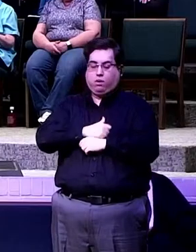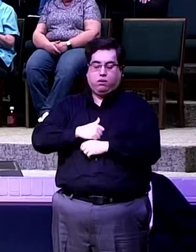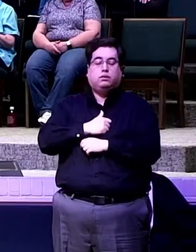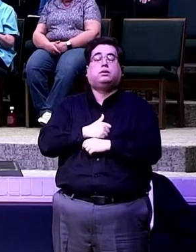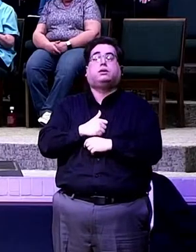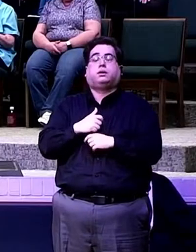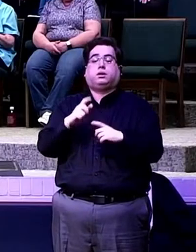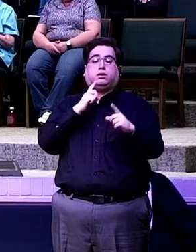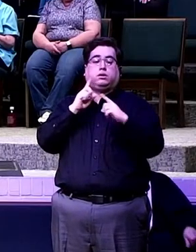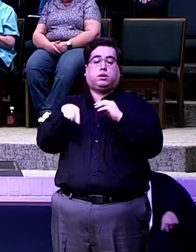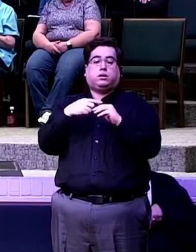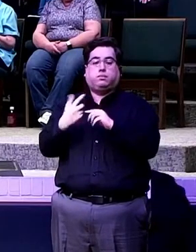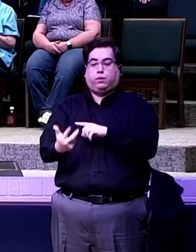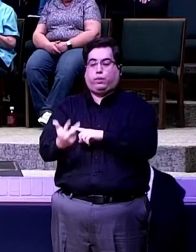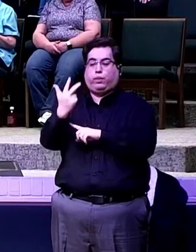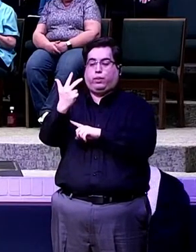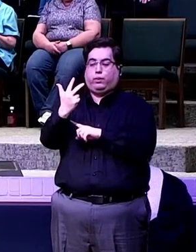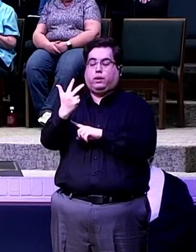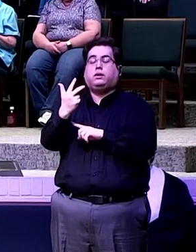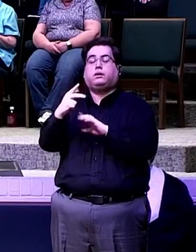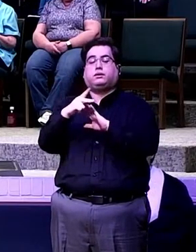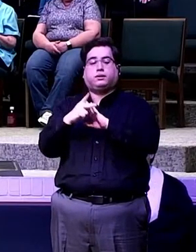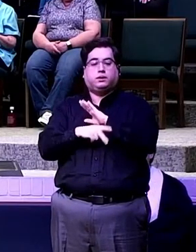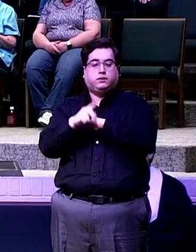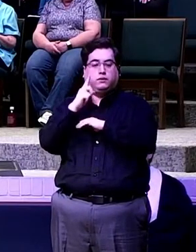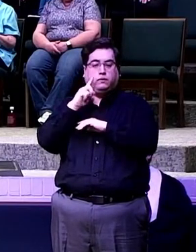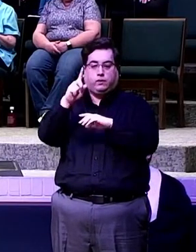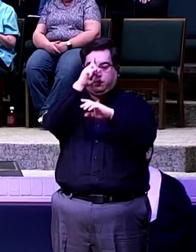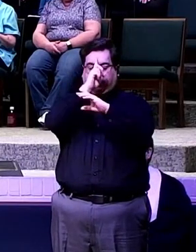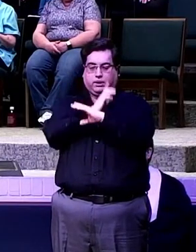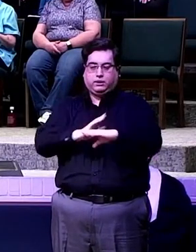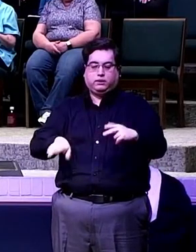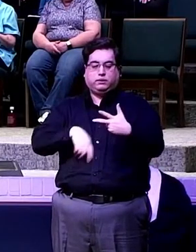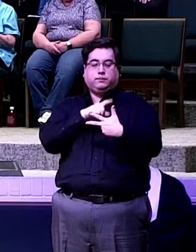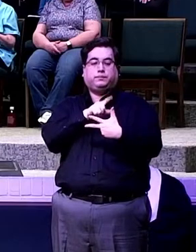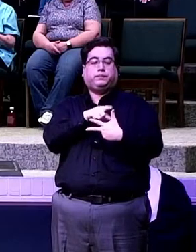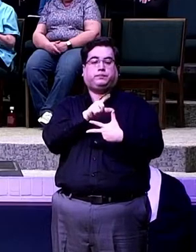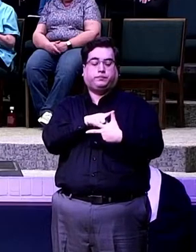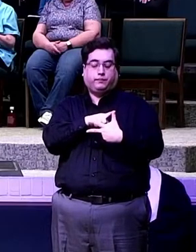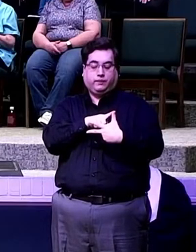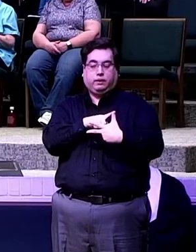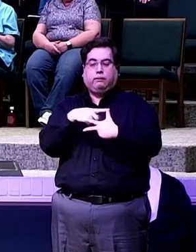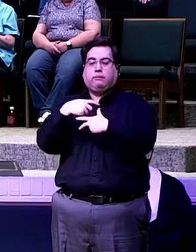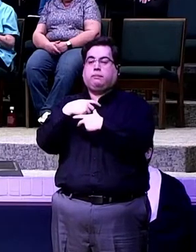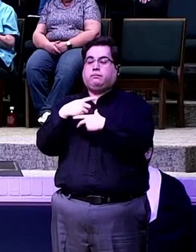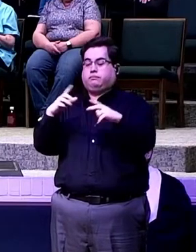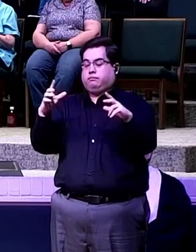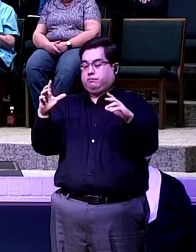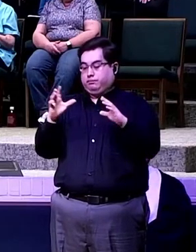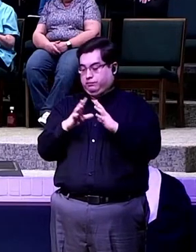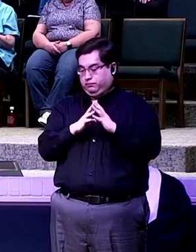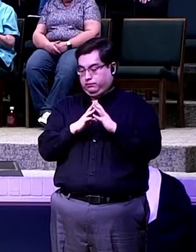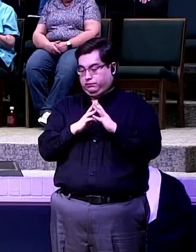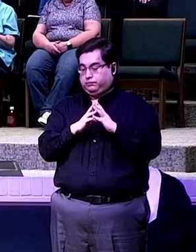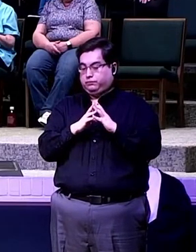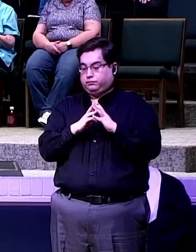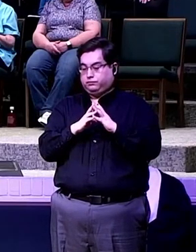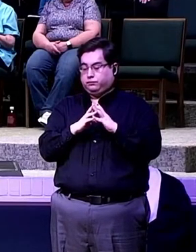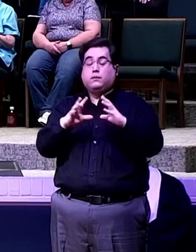about three tenets of peace. She writes, number one, make peace with